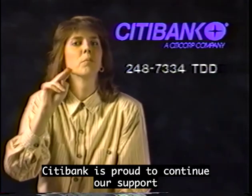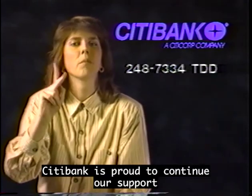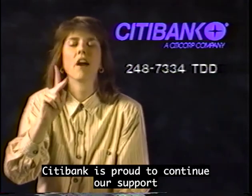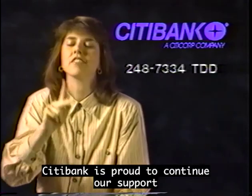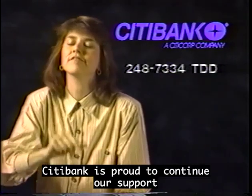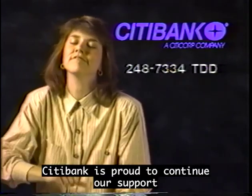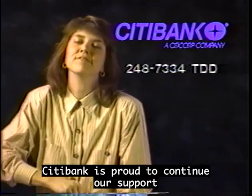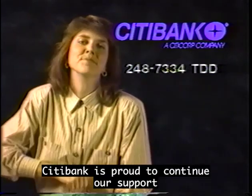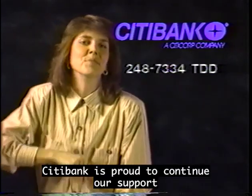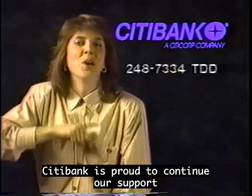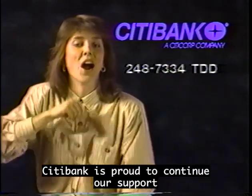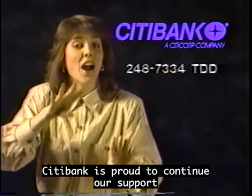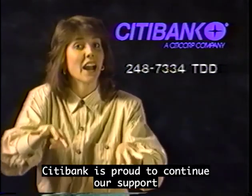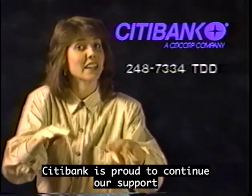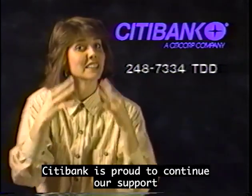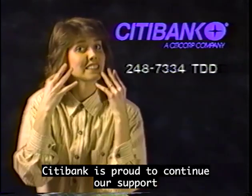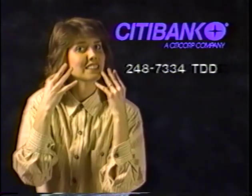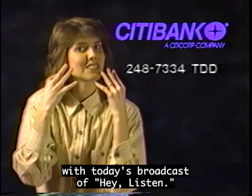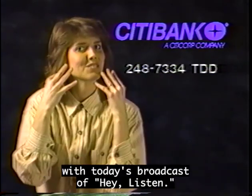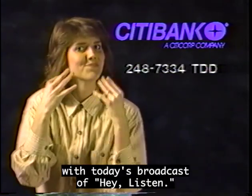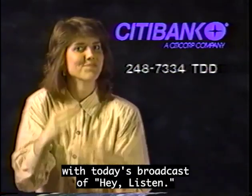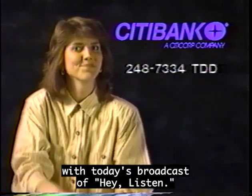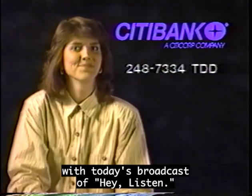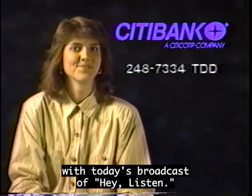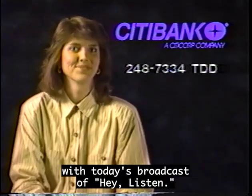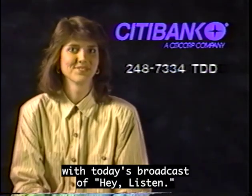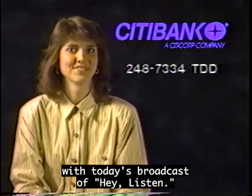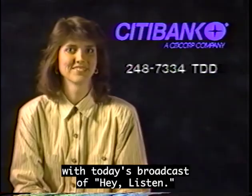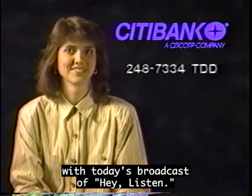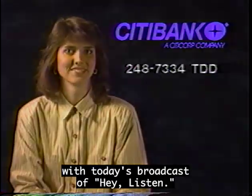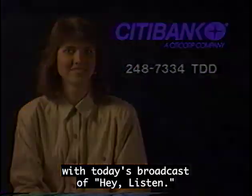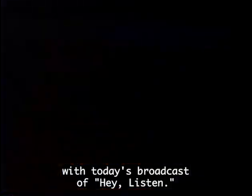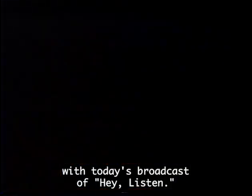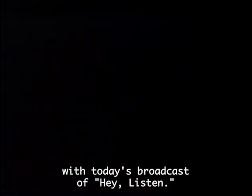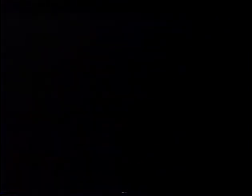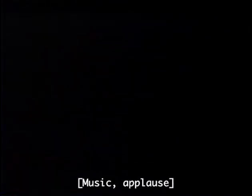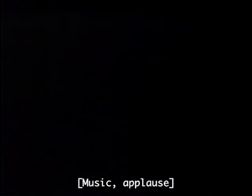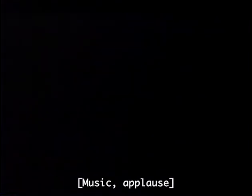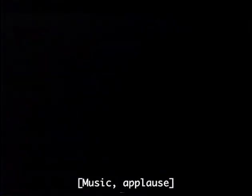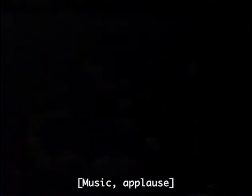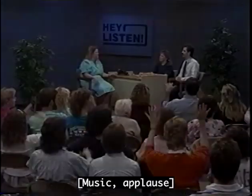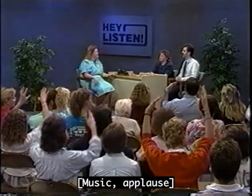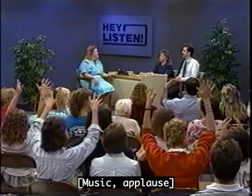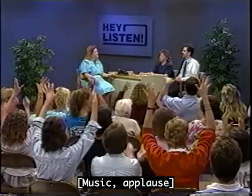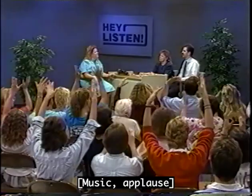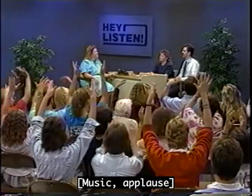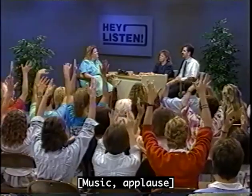service. Citibank is proud to continue our support with today's broadcast of Hey Listen.